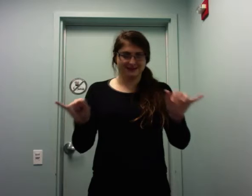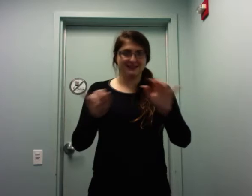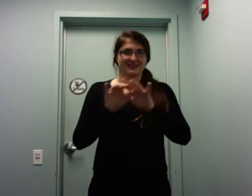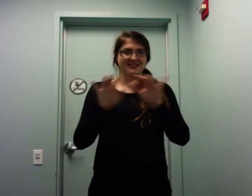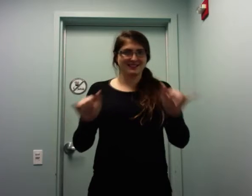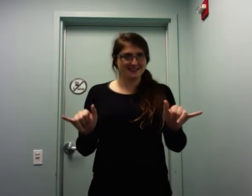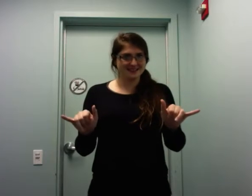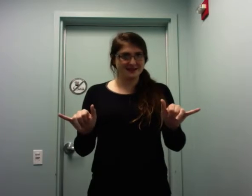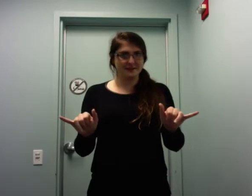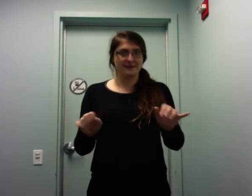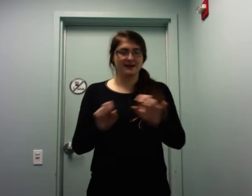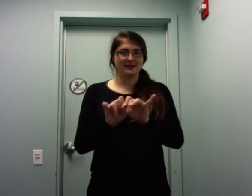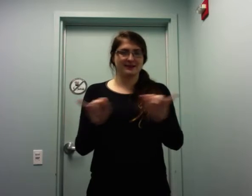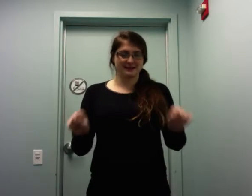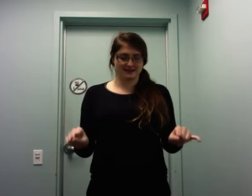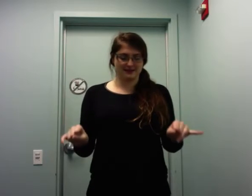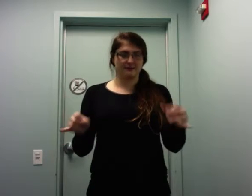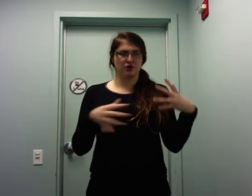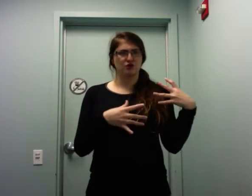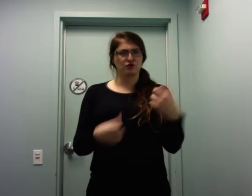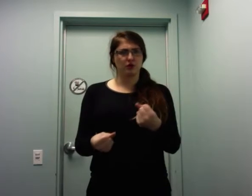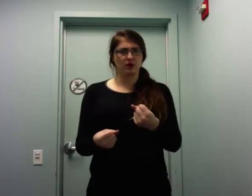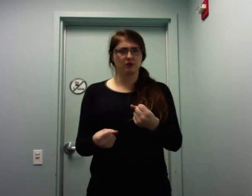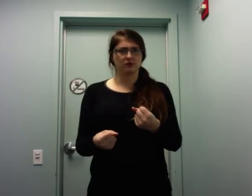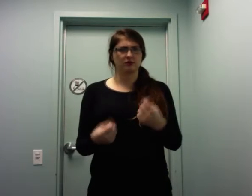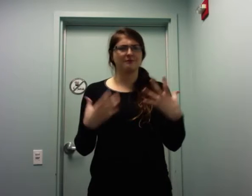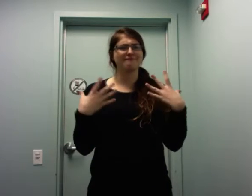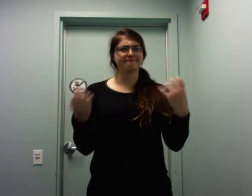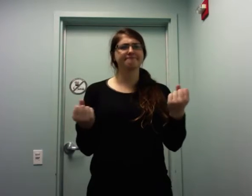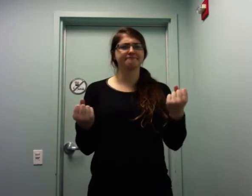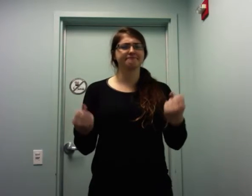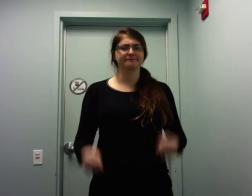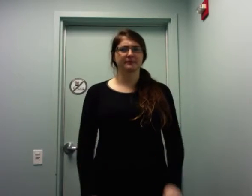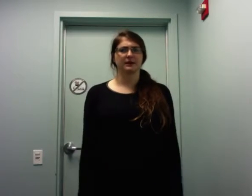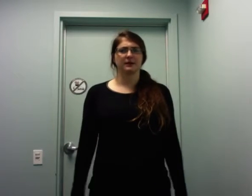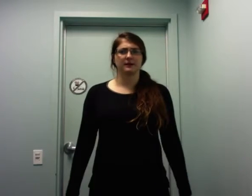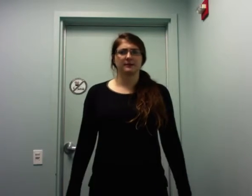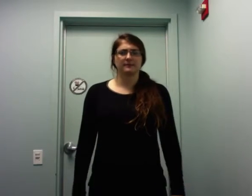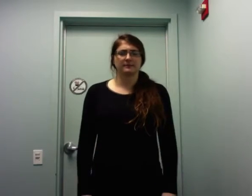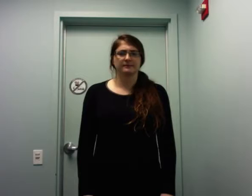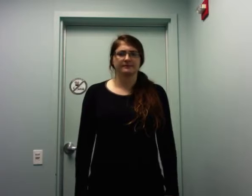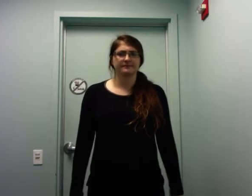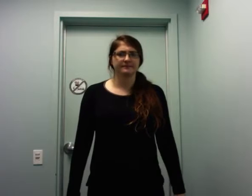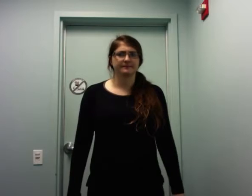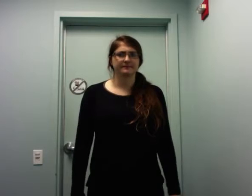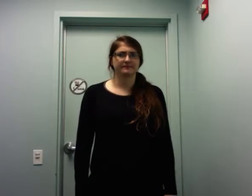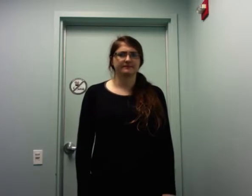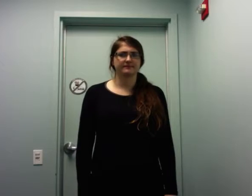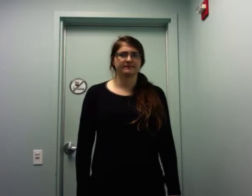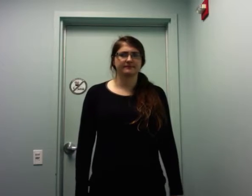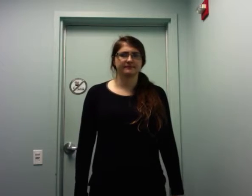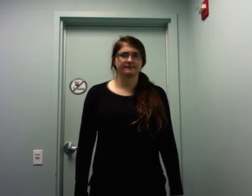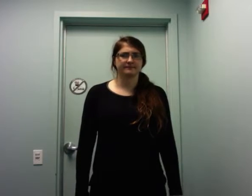healthy. After this, the person develops systematic HIV infection. This is not